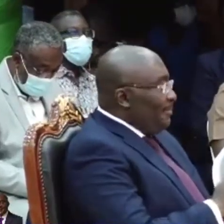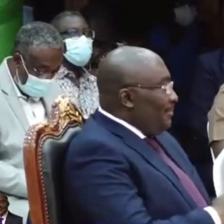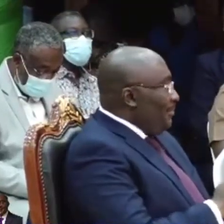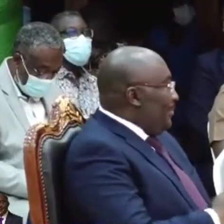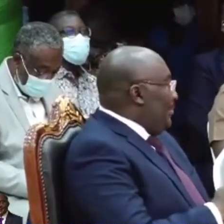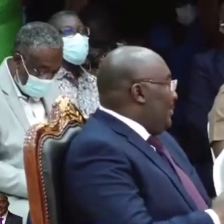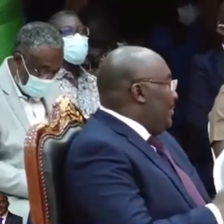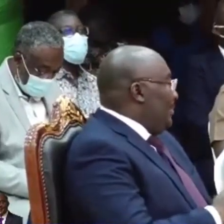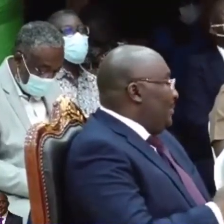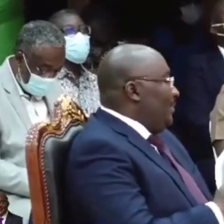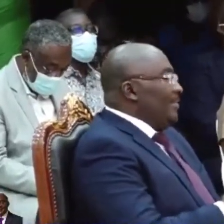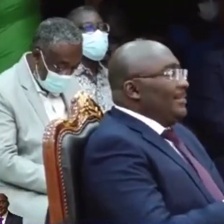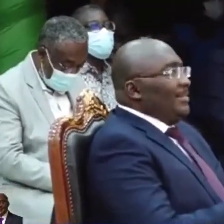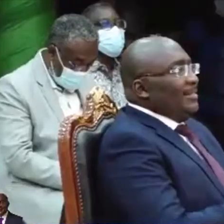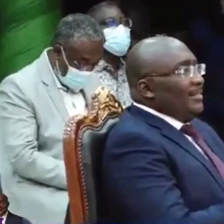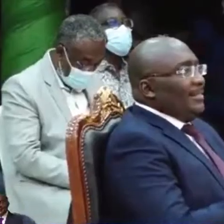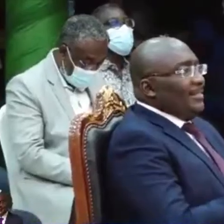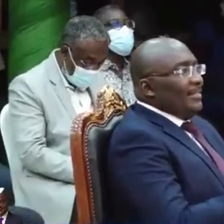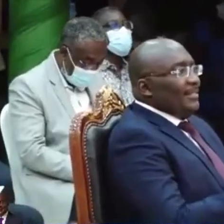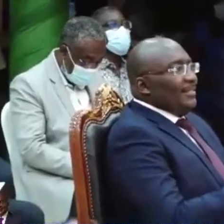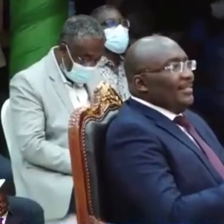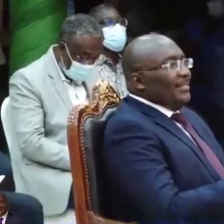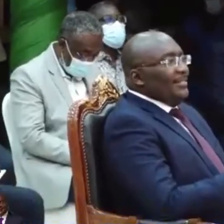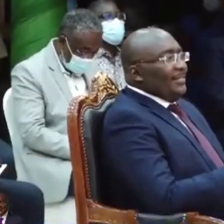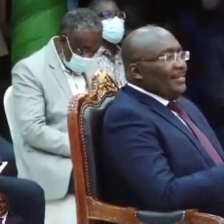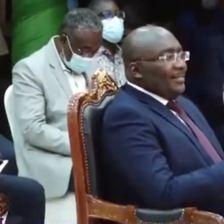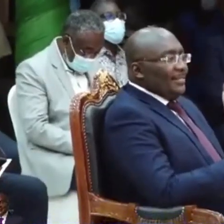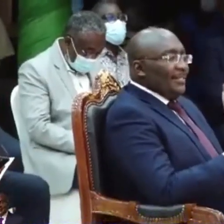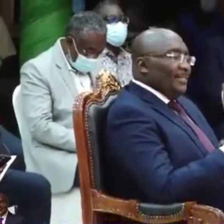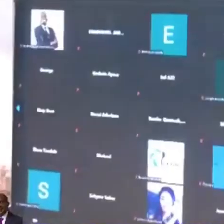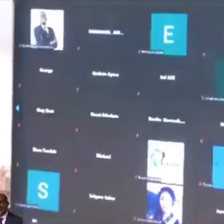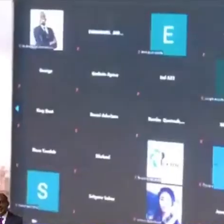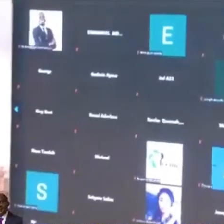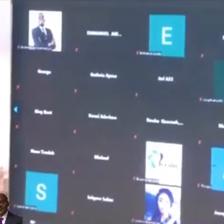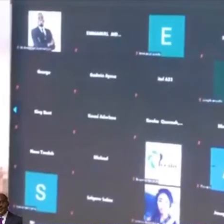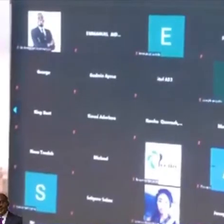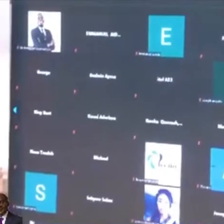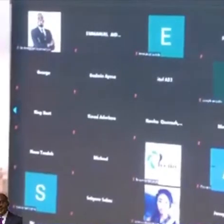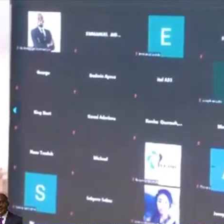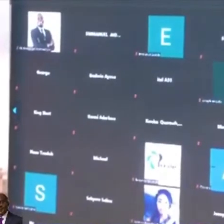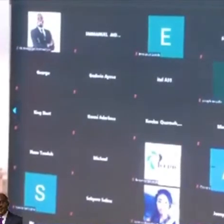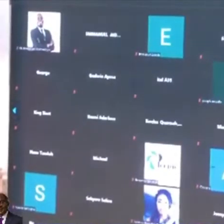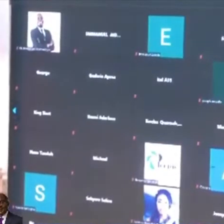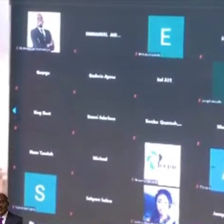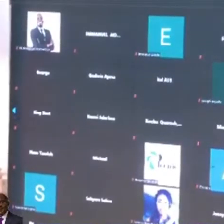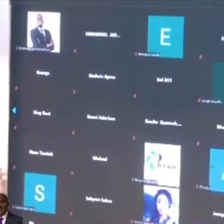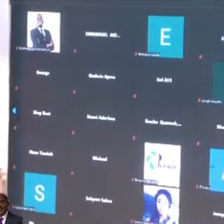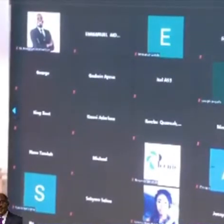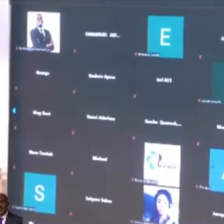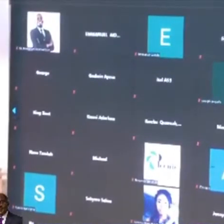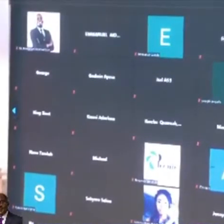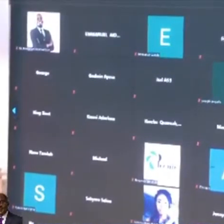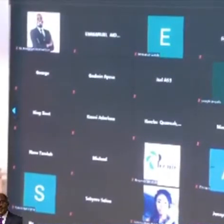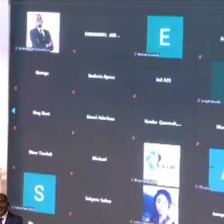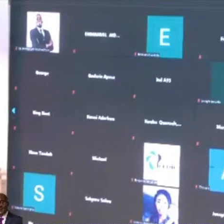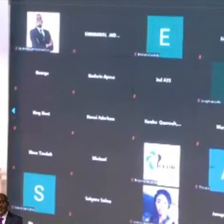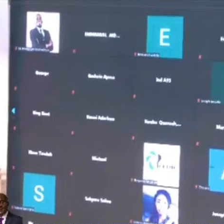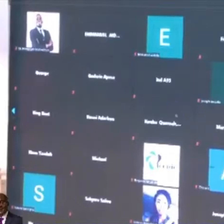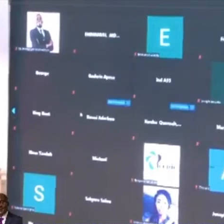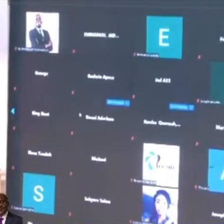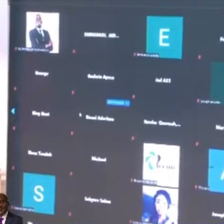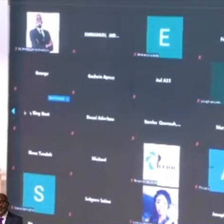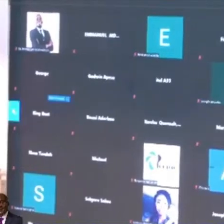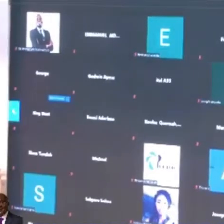watching from all parts of the country and of the world and are also enjoying